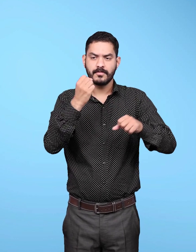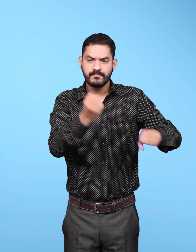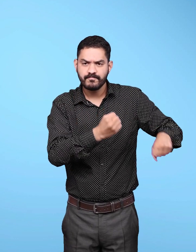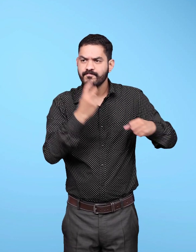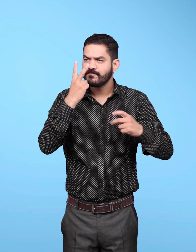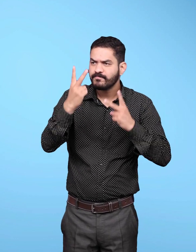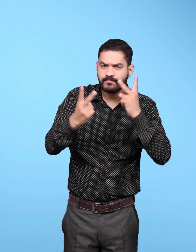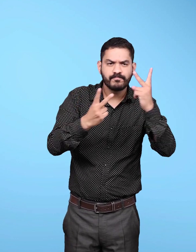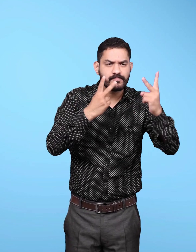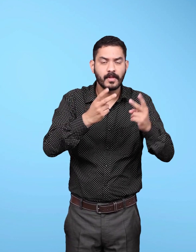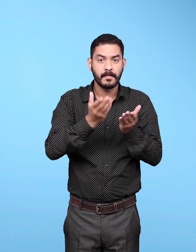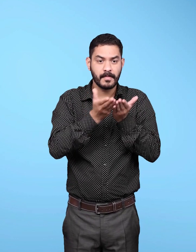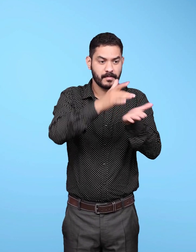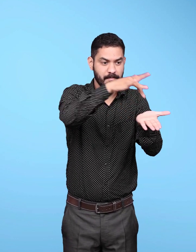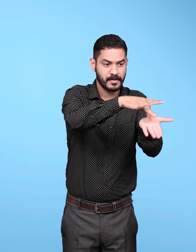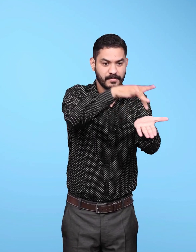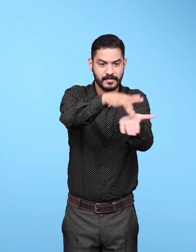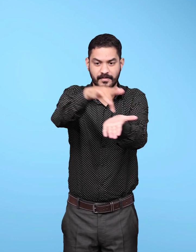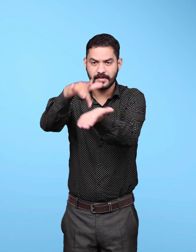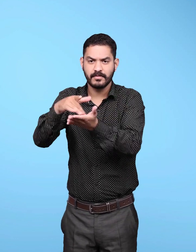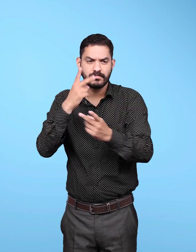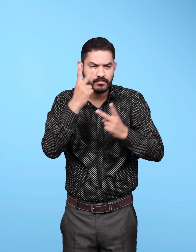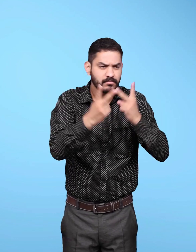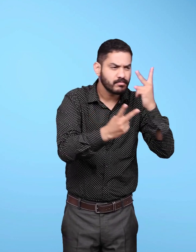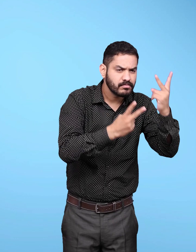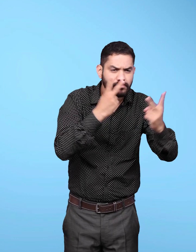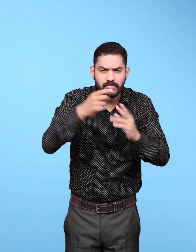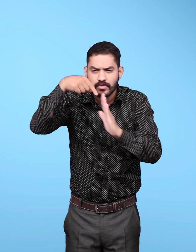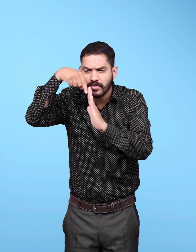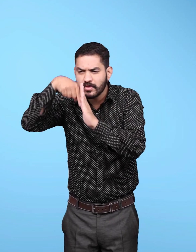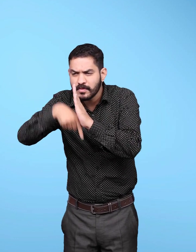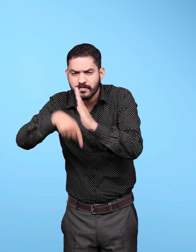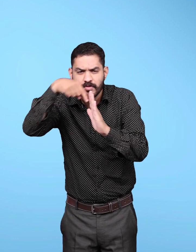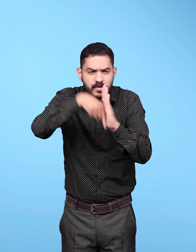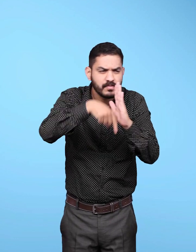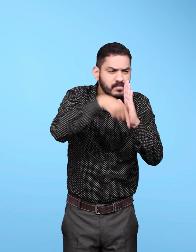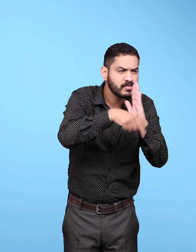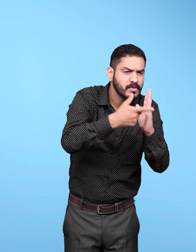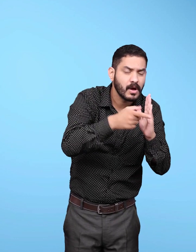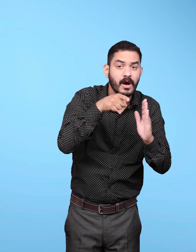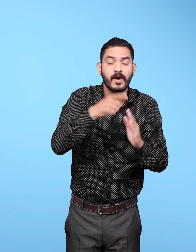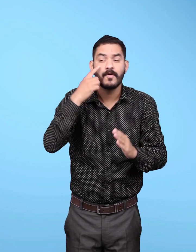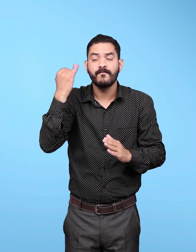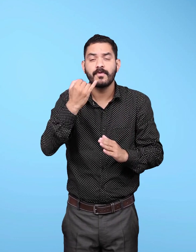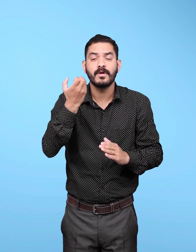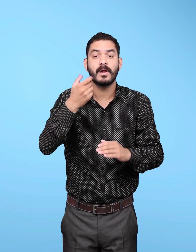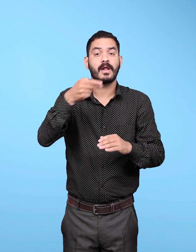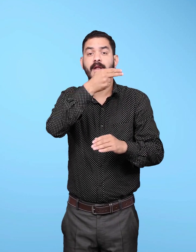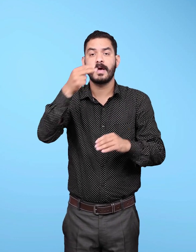Greek sailor. He described all the ports he visited. Find Bharuch on